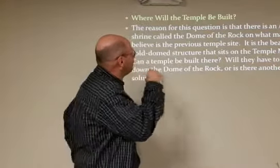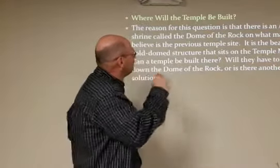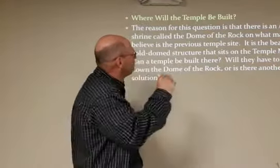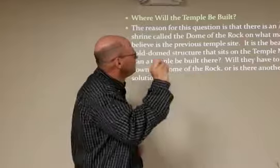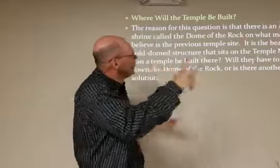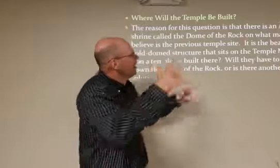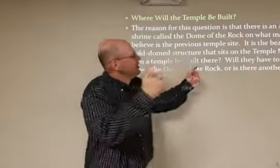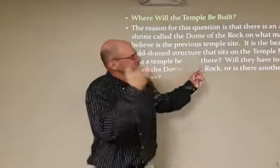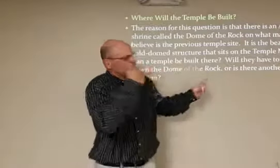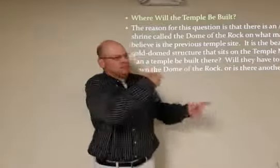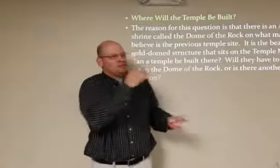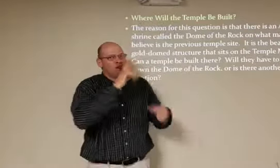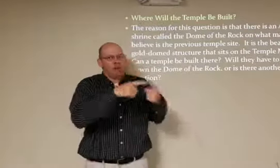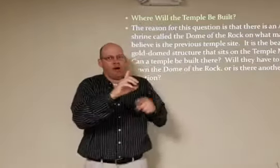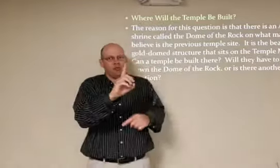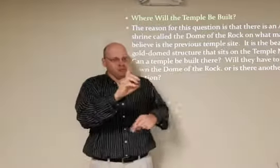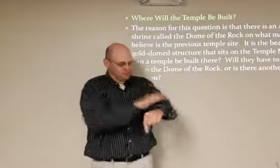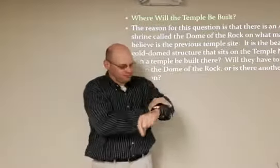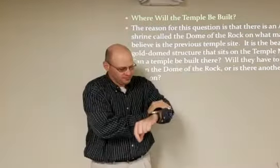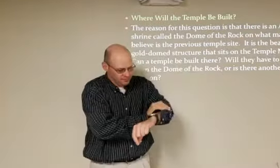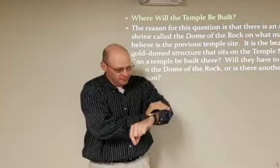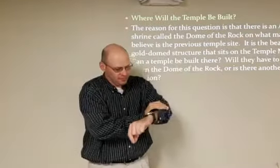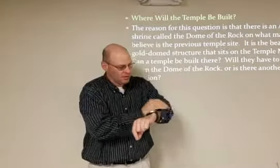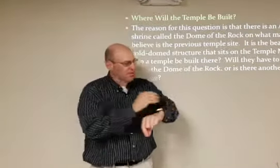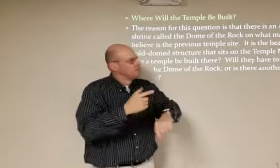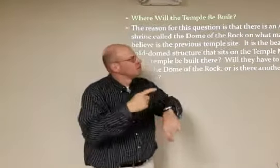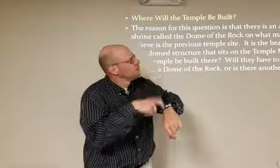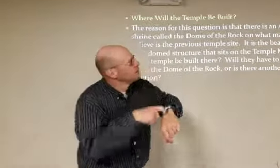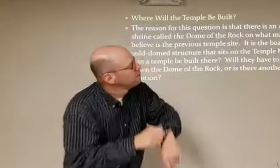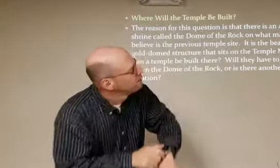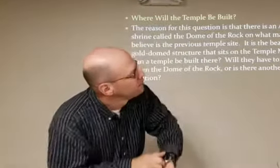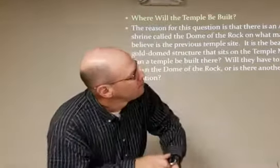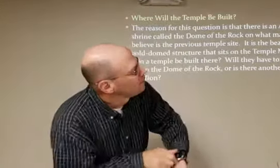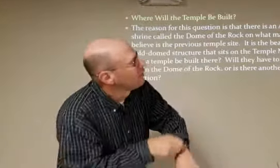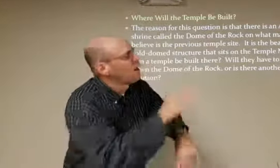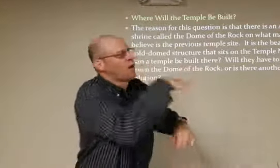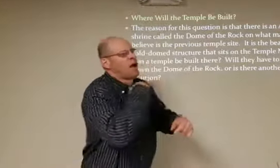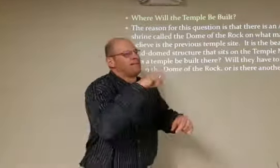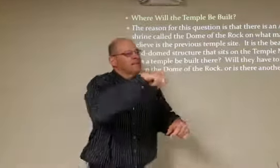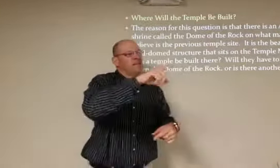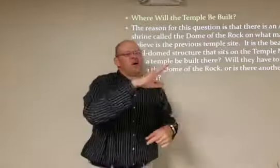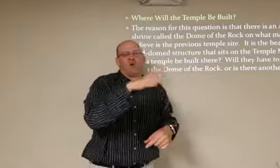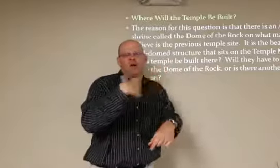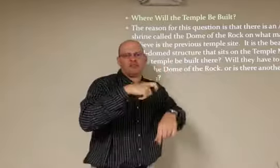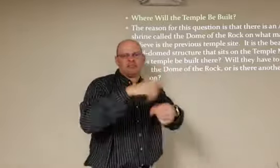Okay. Gotta look at my time. I'm just a little bit.